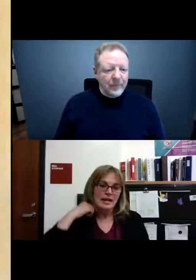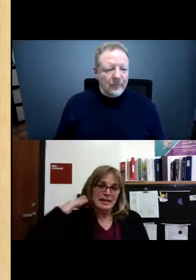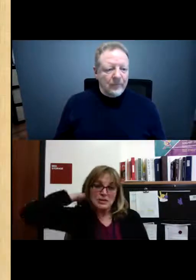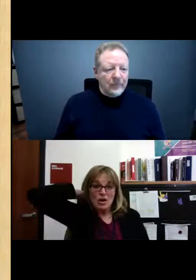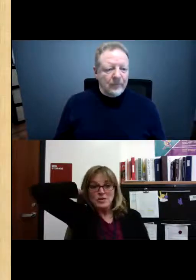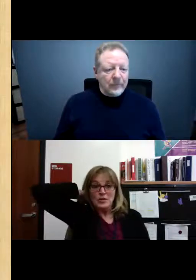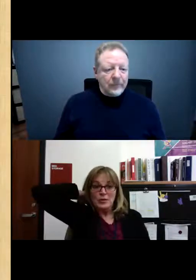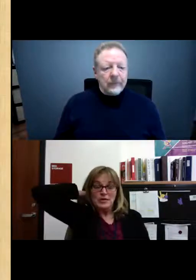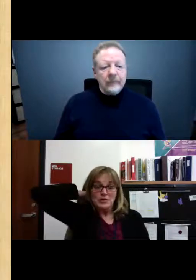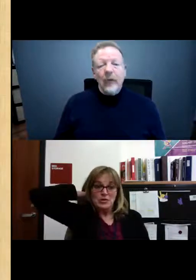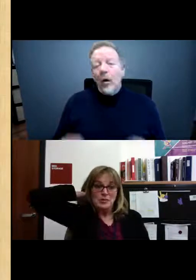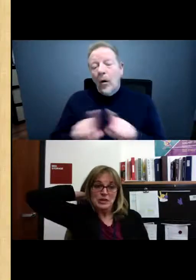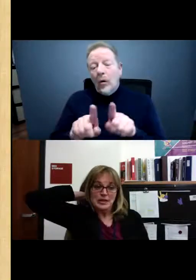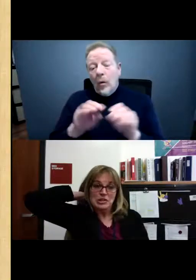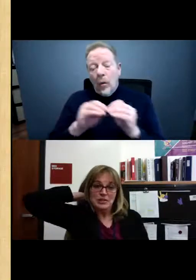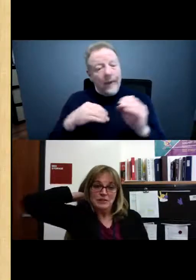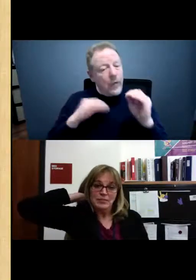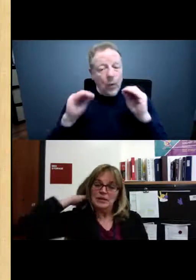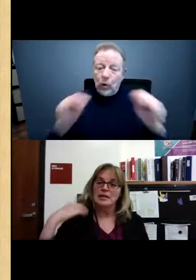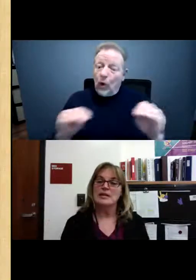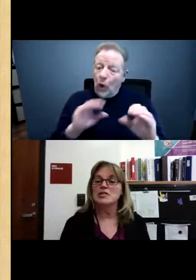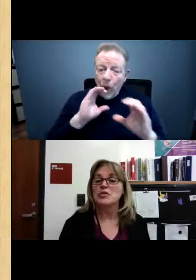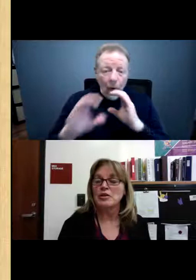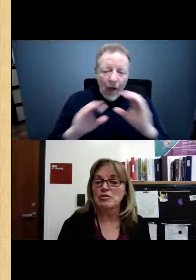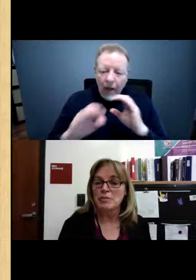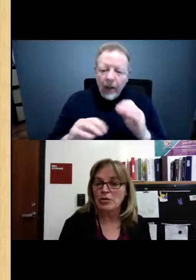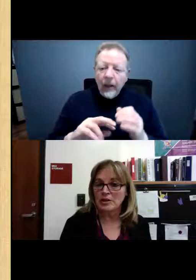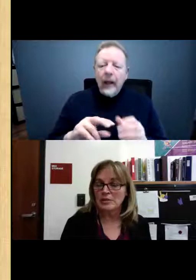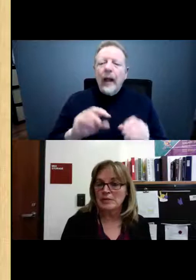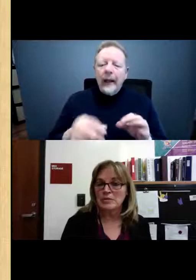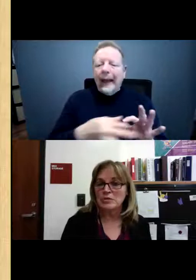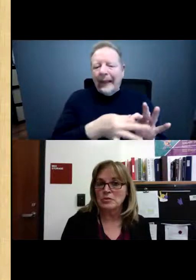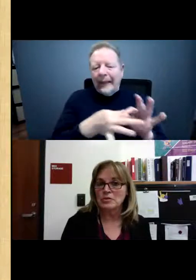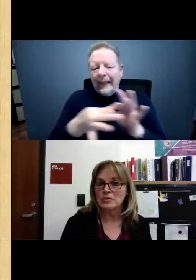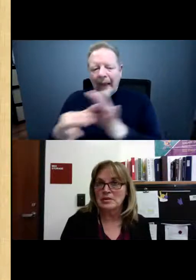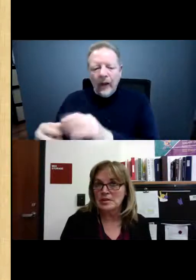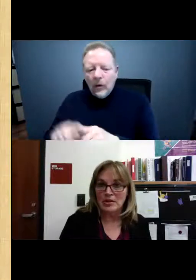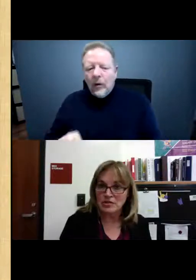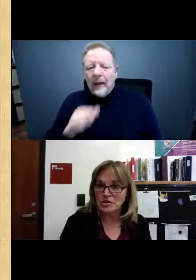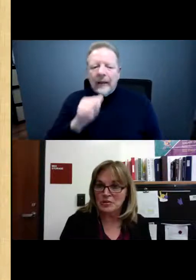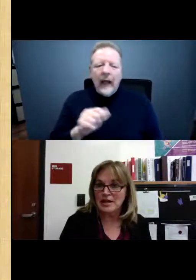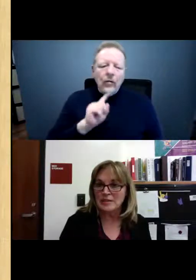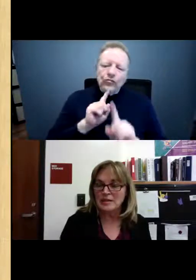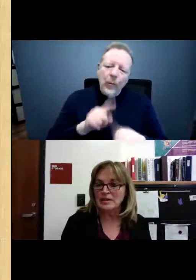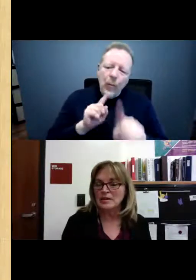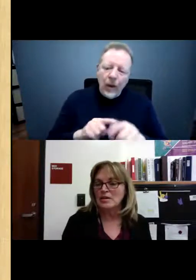And also when there's no communication, it leads to underreporting. People don't tell the doctor what's happening,